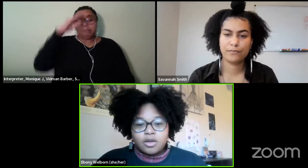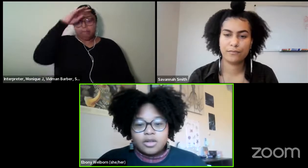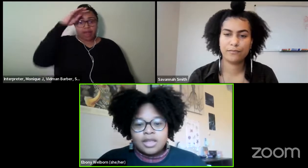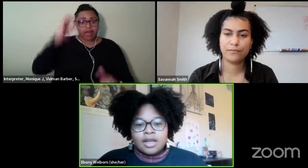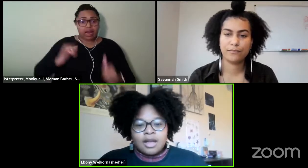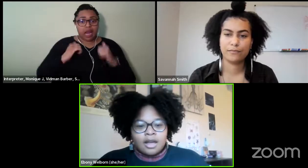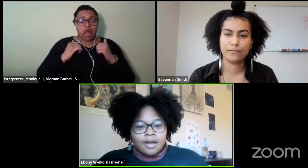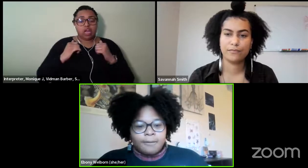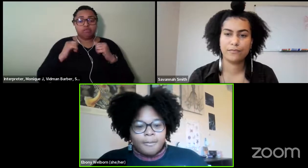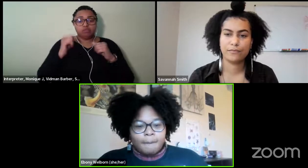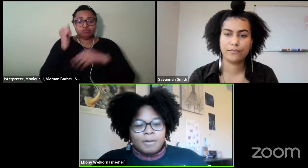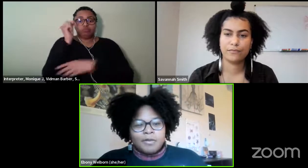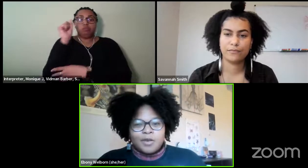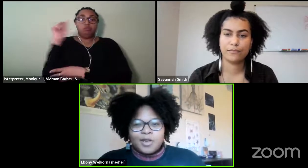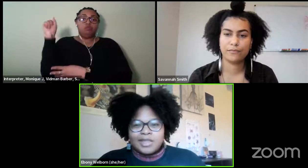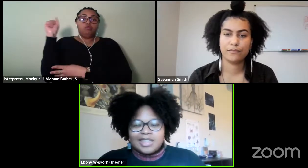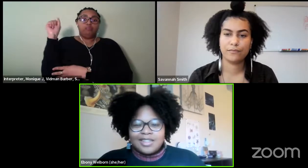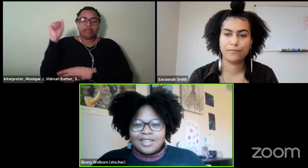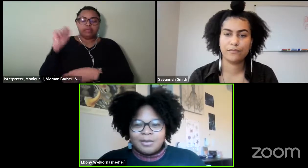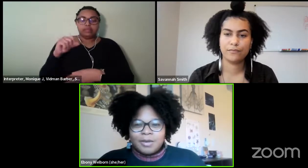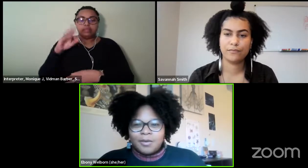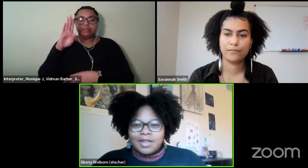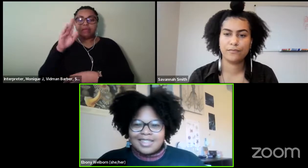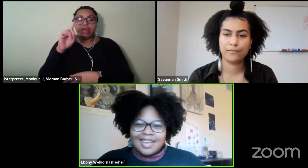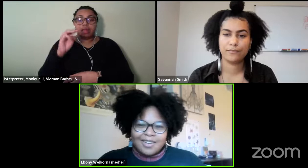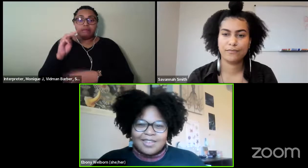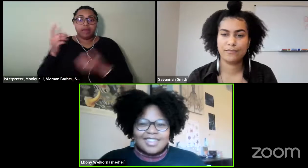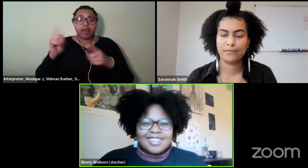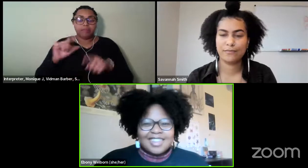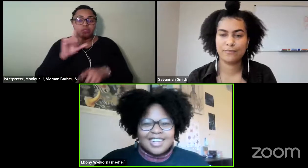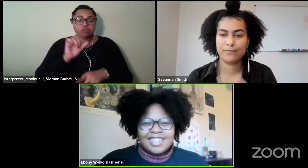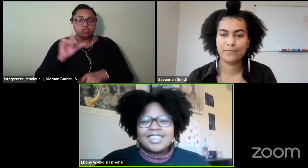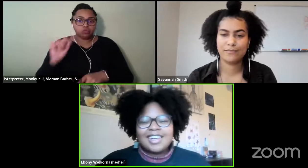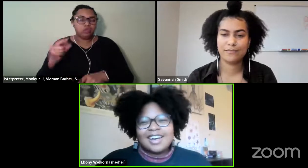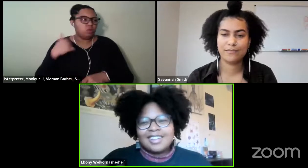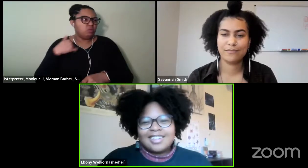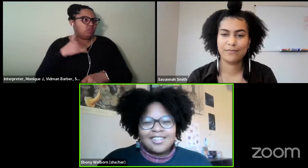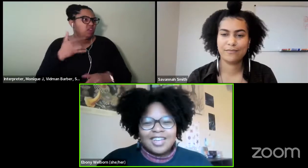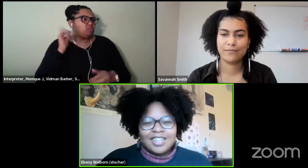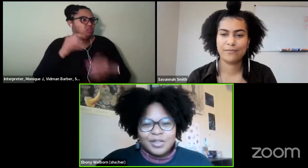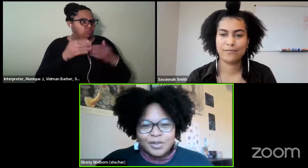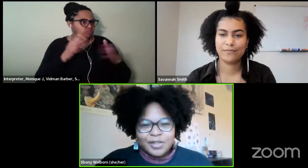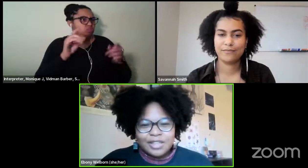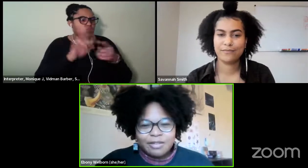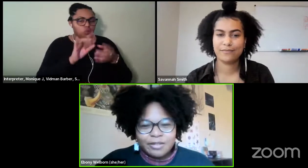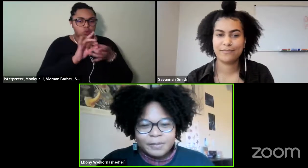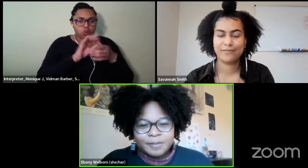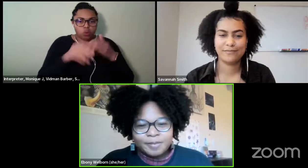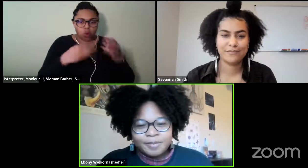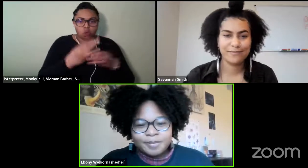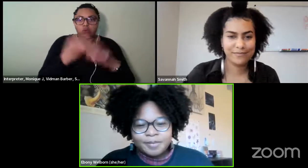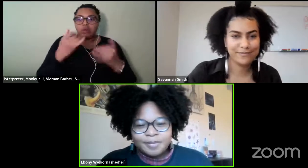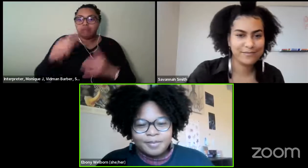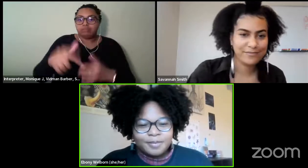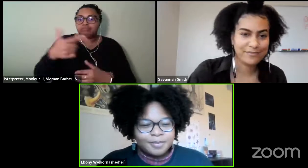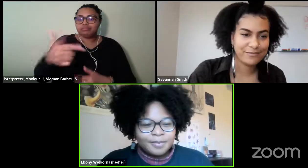into the world. But before we tell you a little bit about what it is now, because it's changed, I'll let Savannah introduce herself.